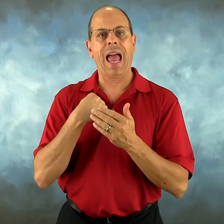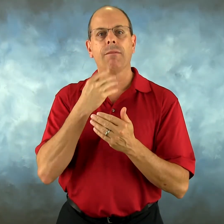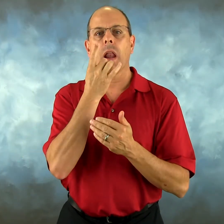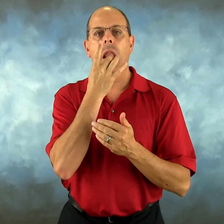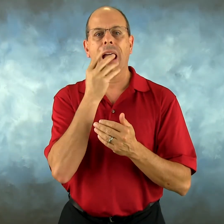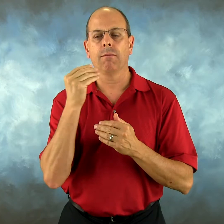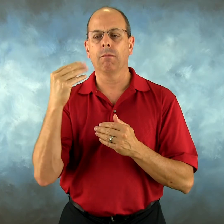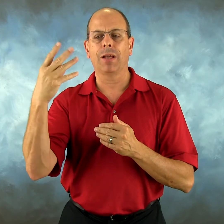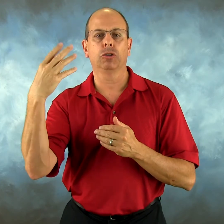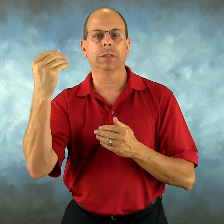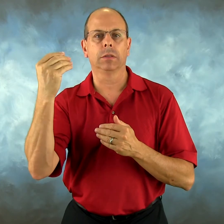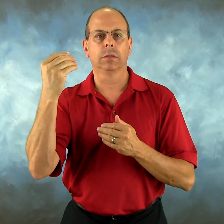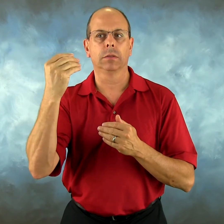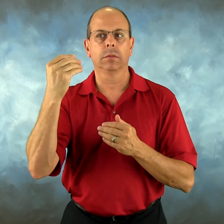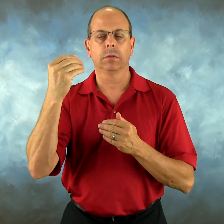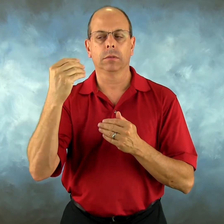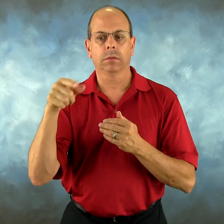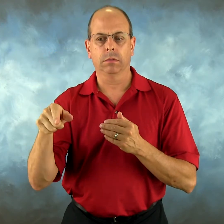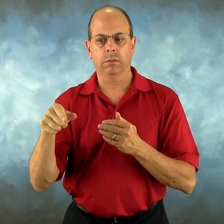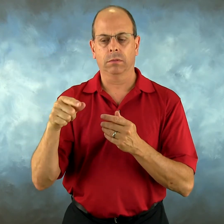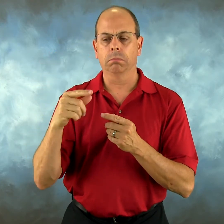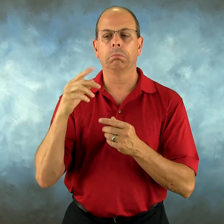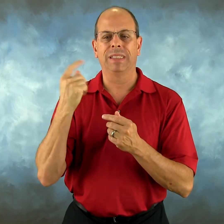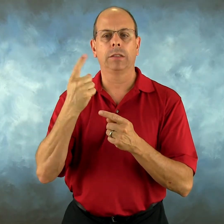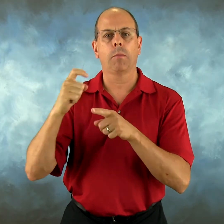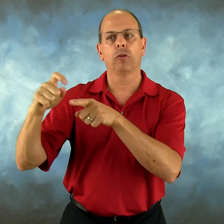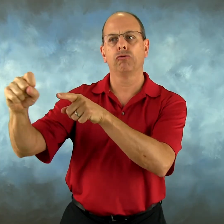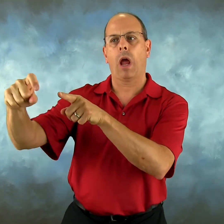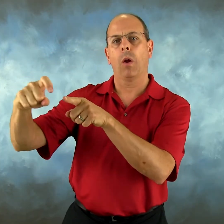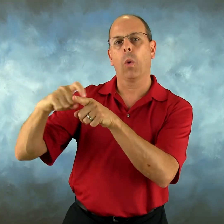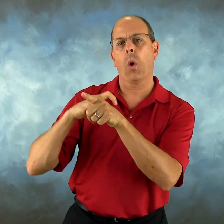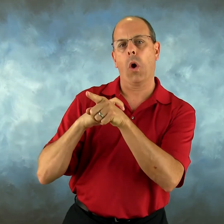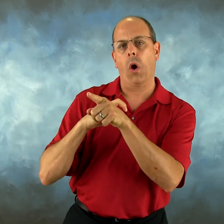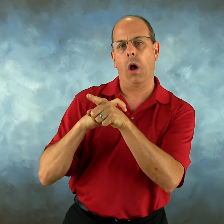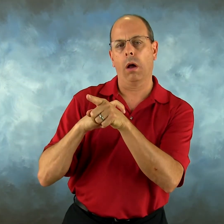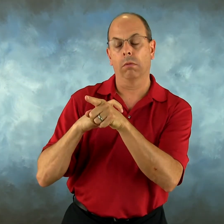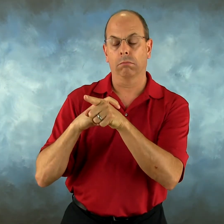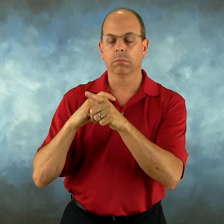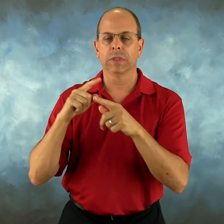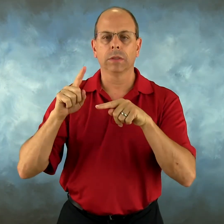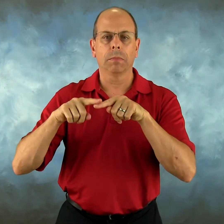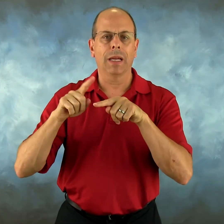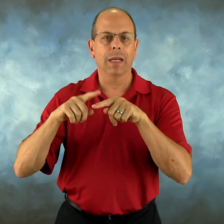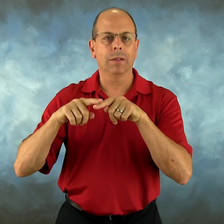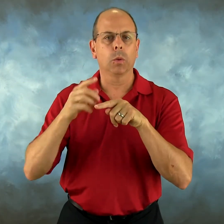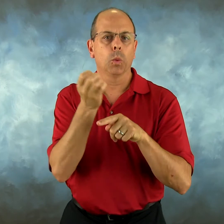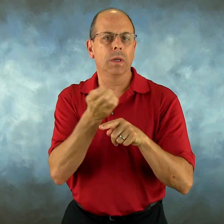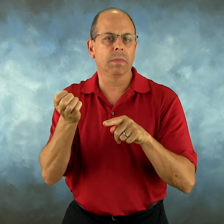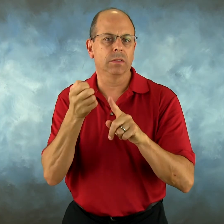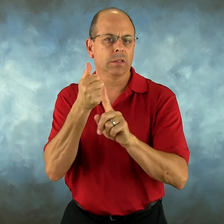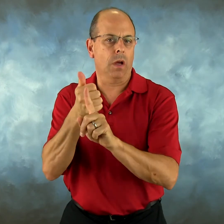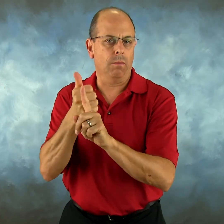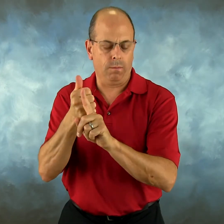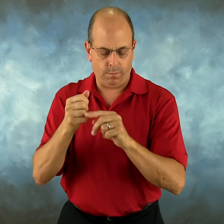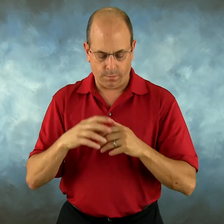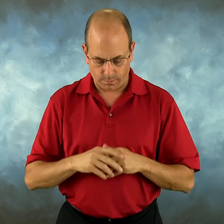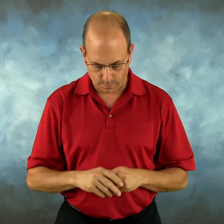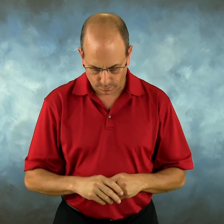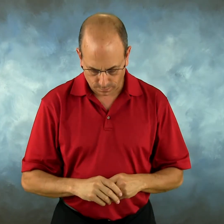Both of these pieces of equipment do have light alerting systems to alert the deaf patient to